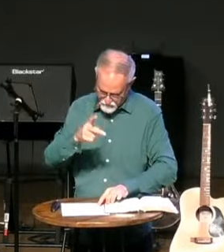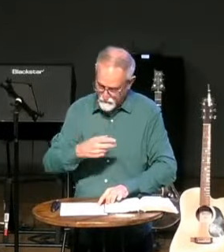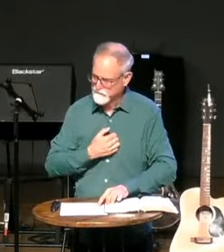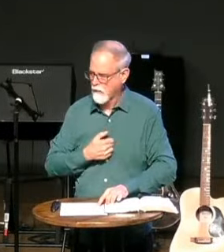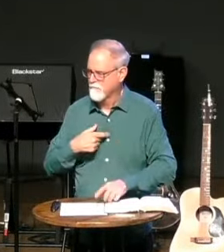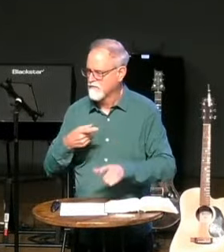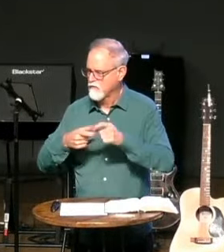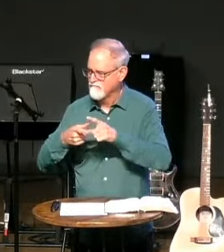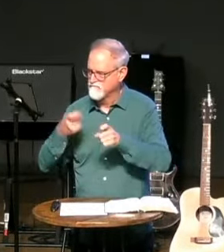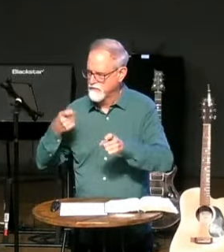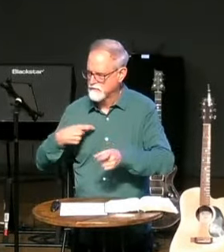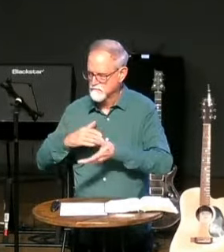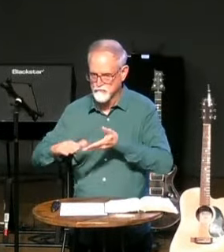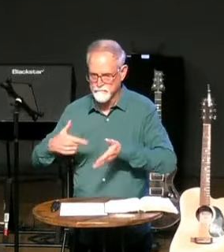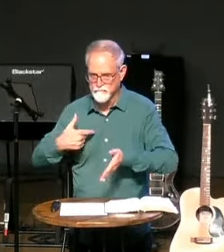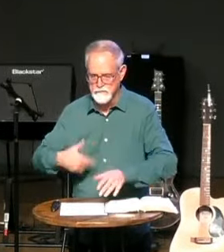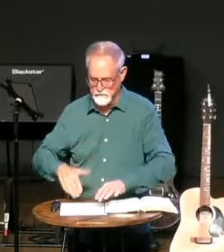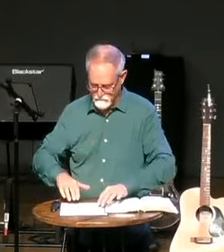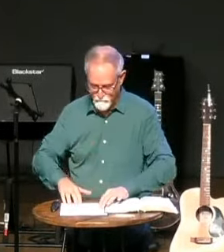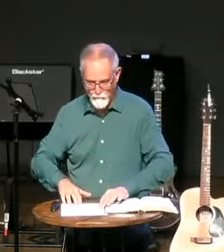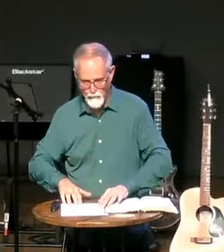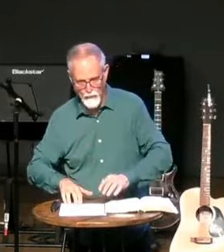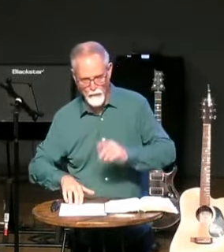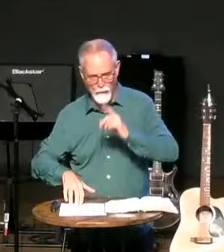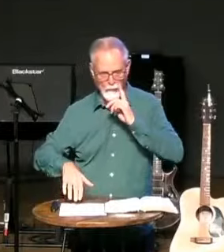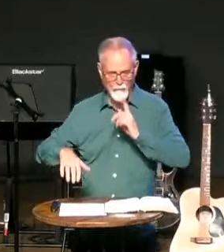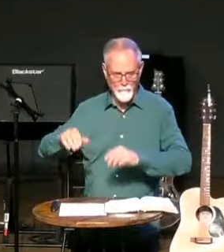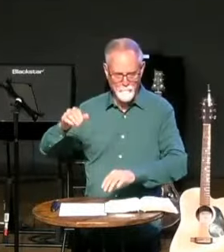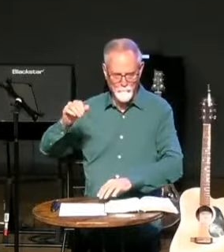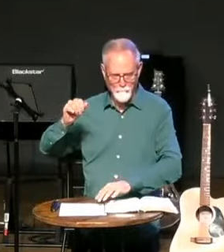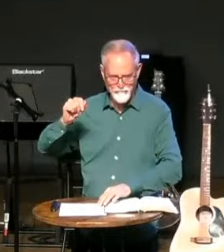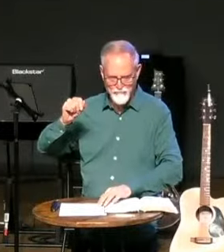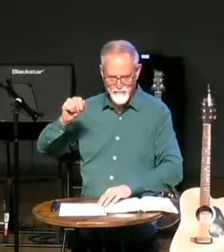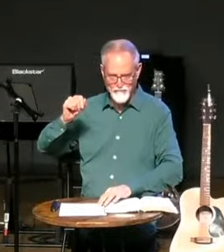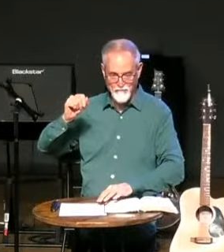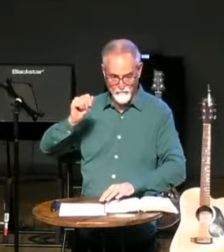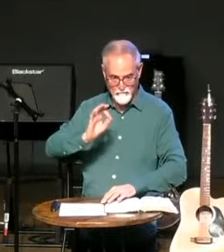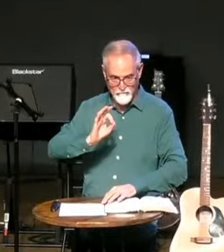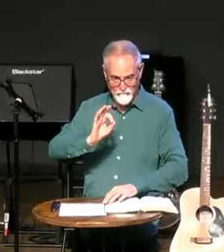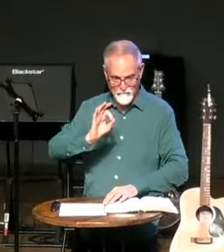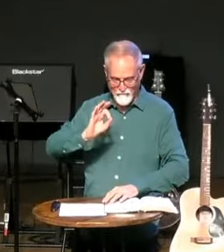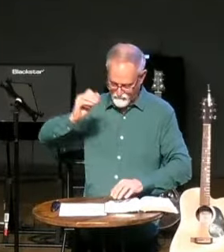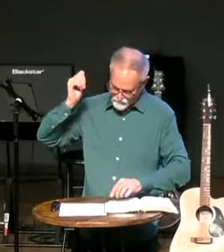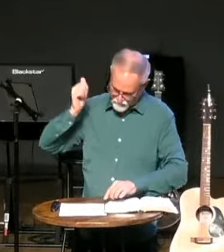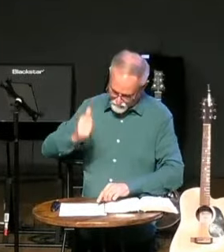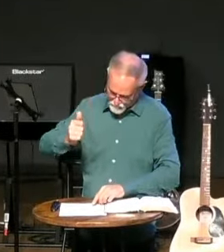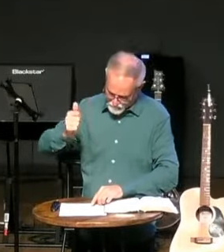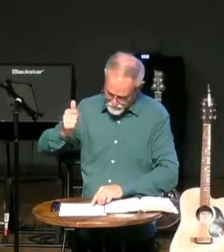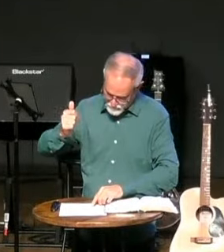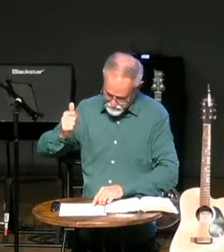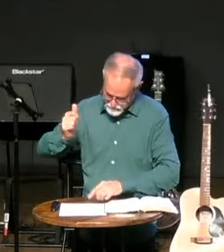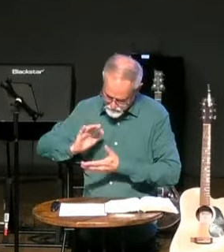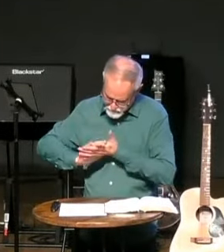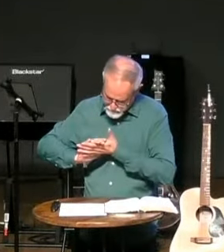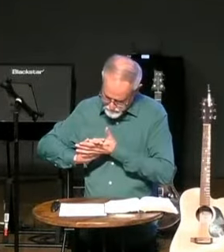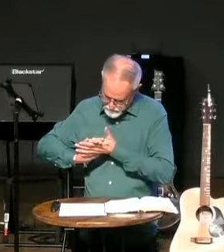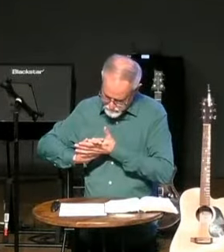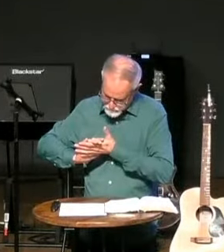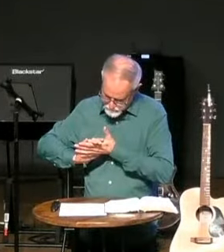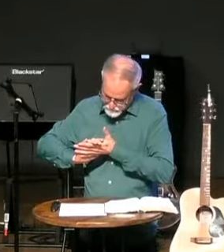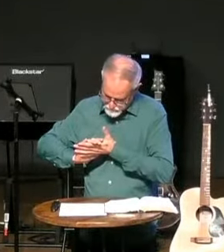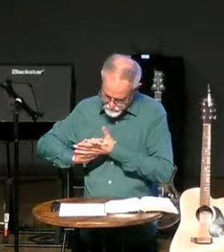Sorry, the interpreter got a little lost. I was going too fast for my interpreter. Let me back up a moment. All right.